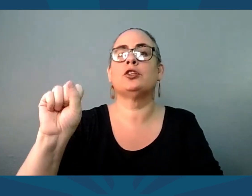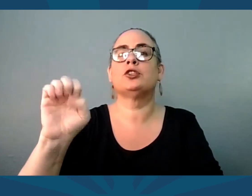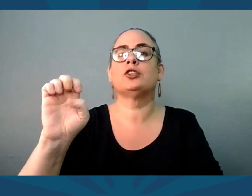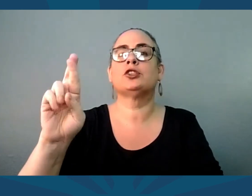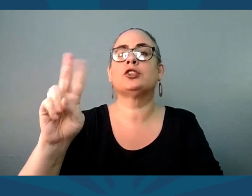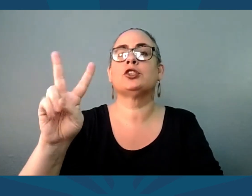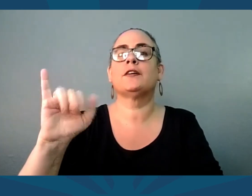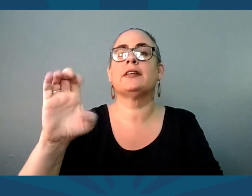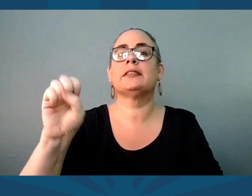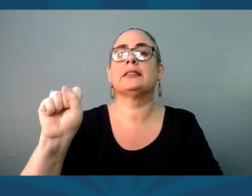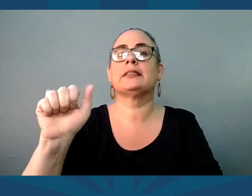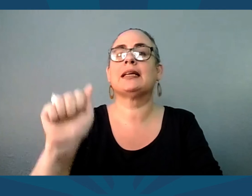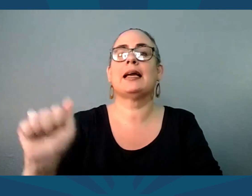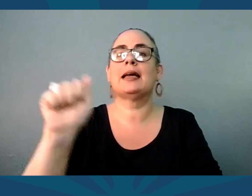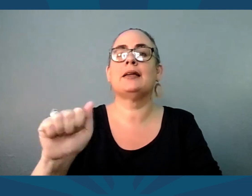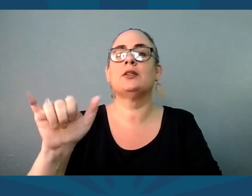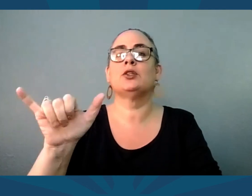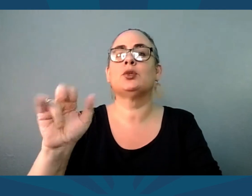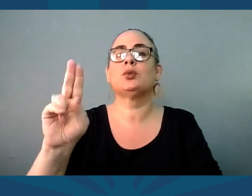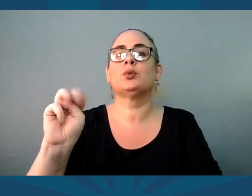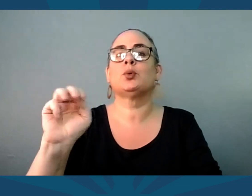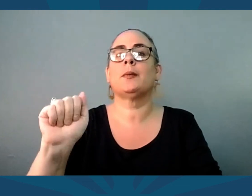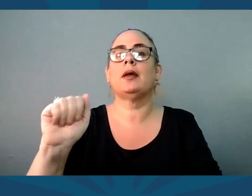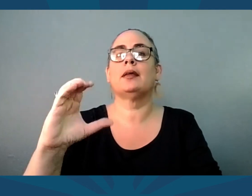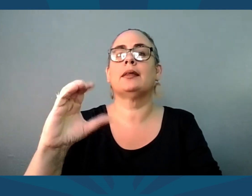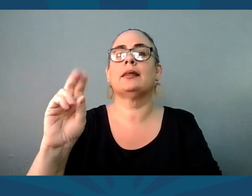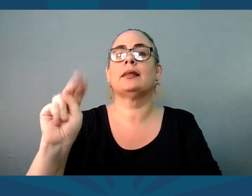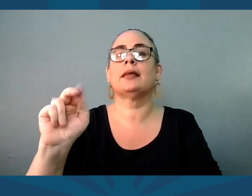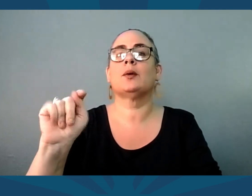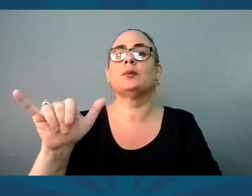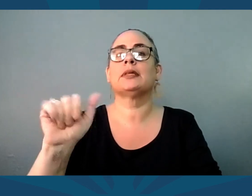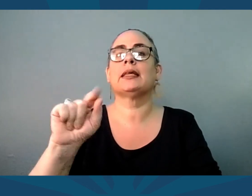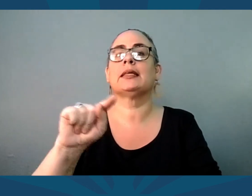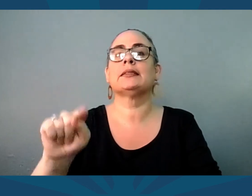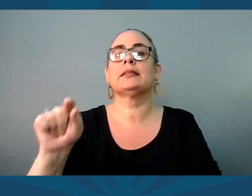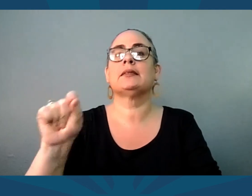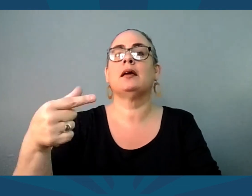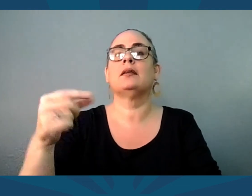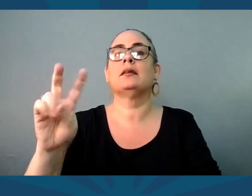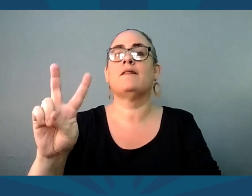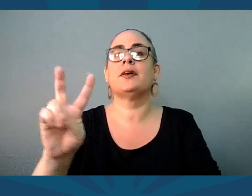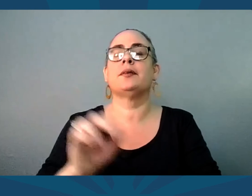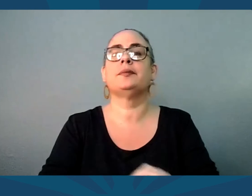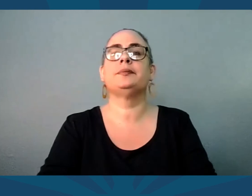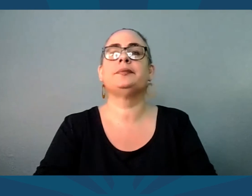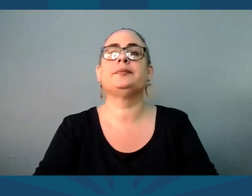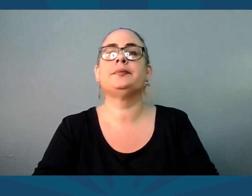Voter services at Yuma County AZ.gov.